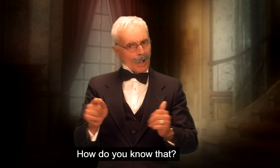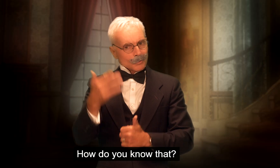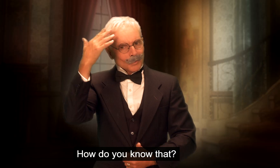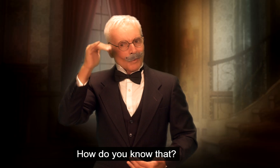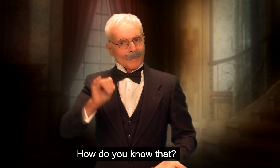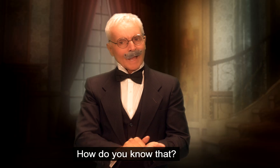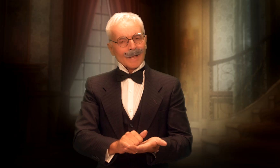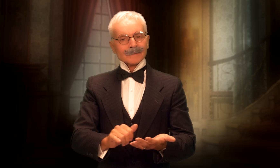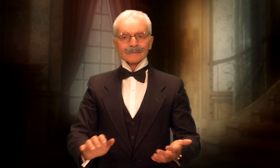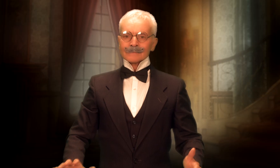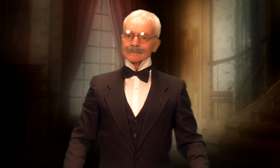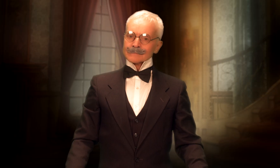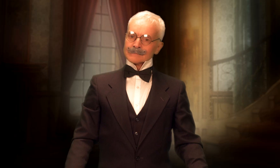How do you know that?